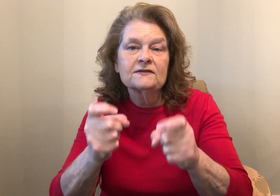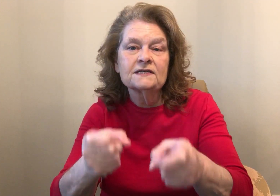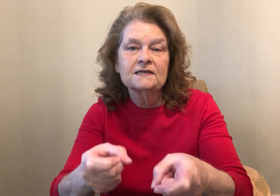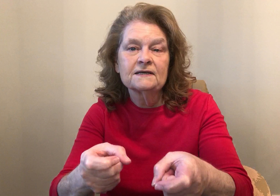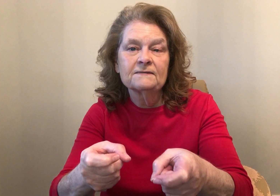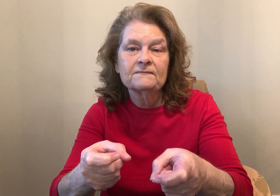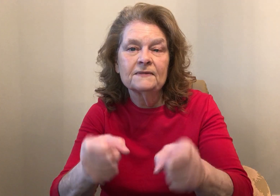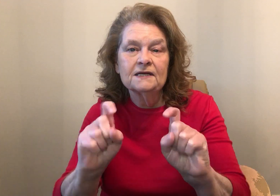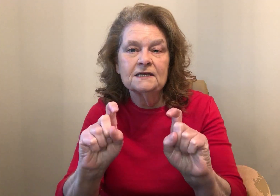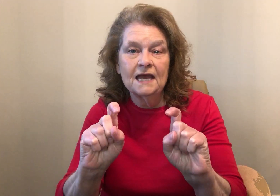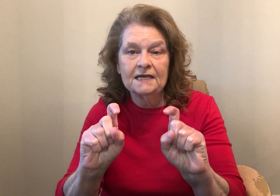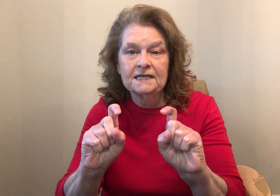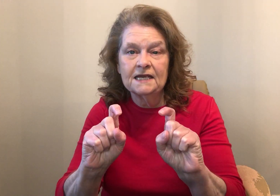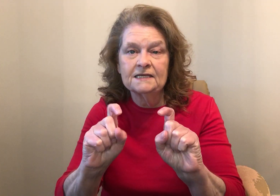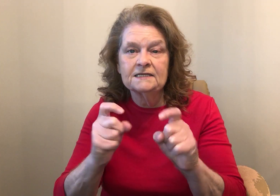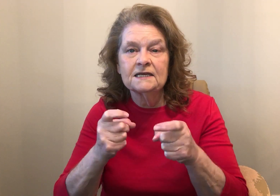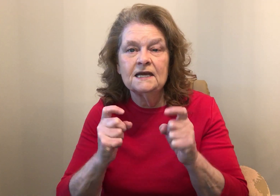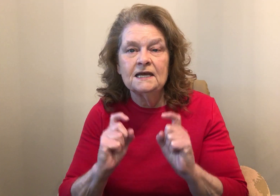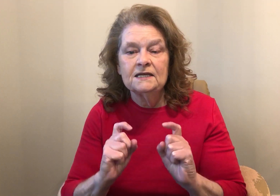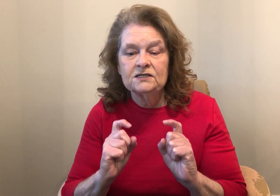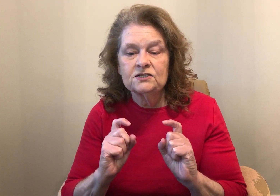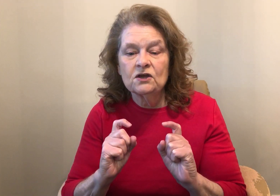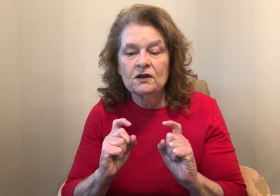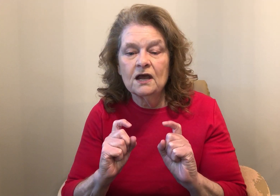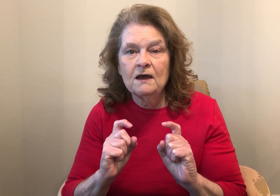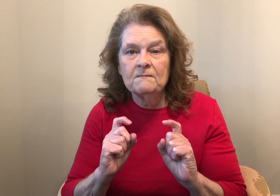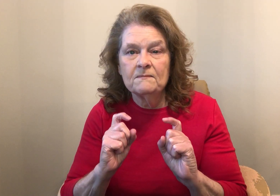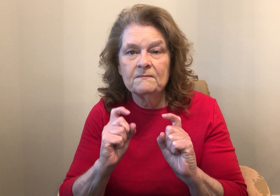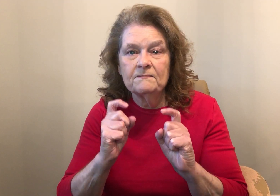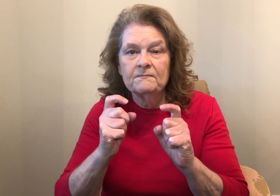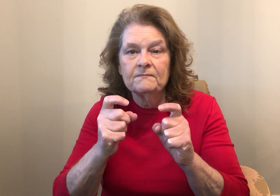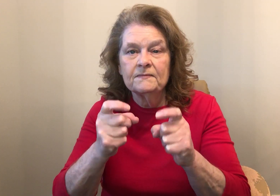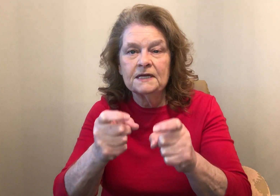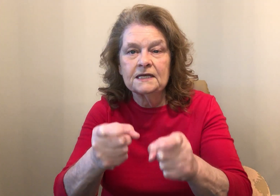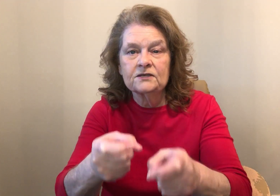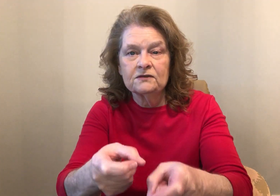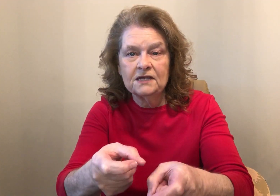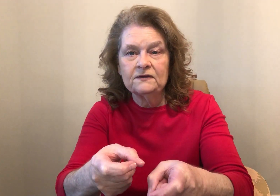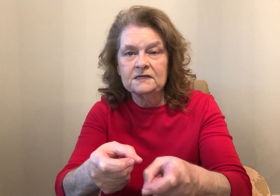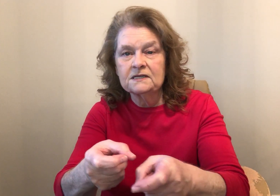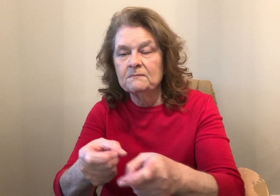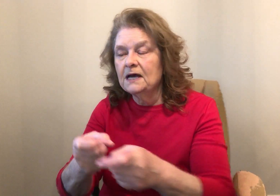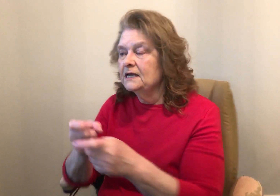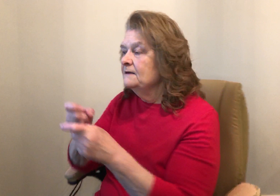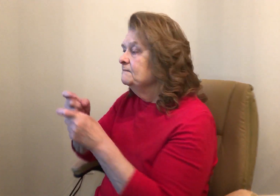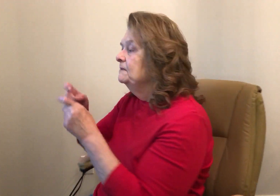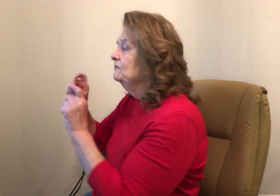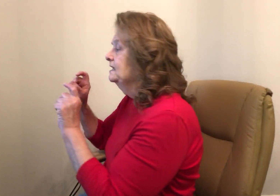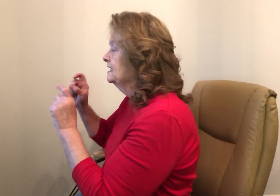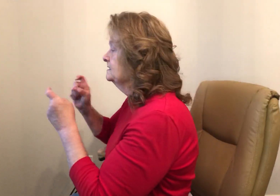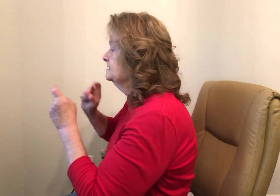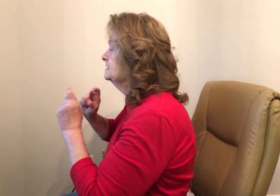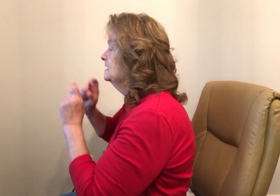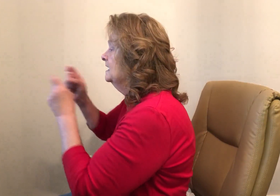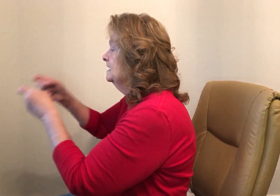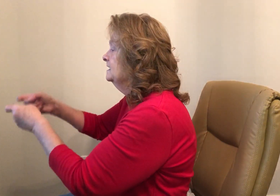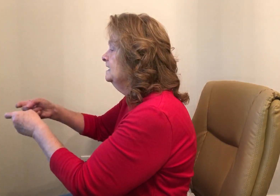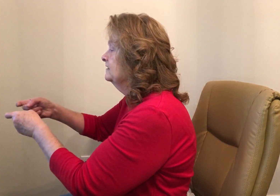gifts, X hands. Just start up and like you're giving it to somebody, but with X's.